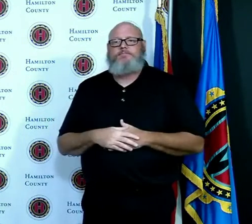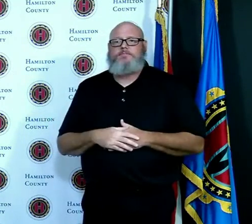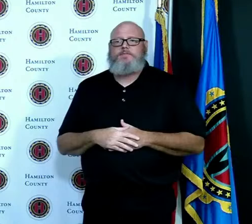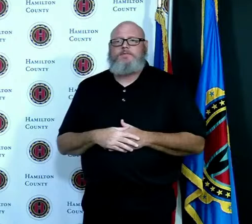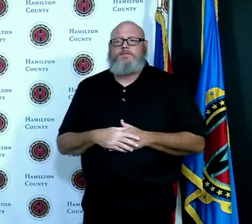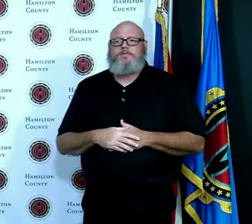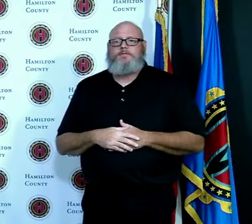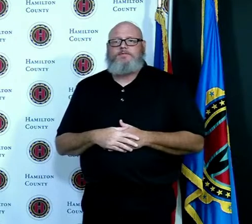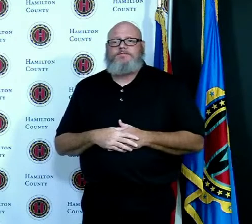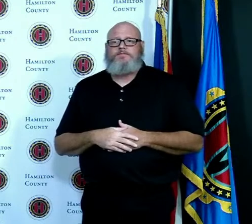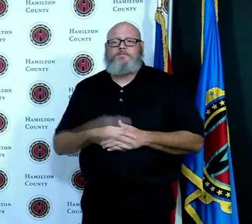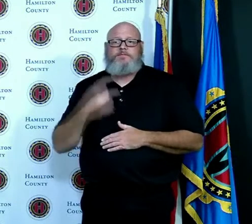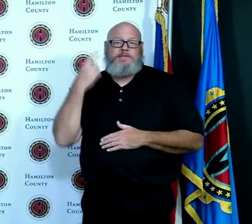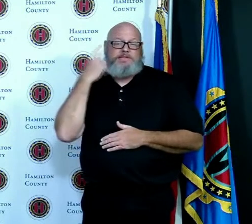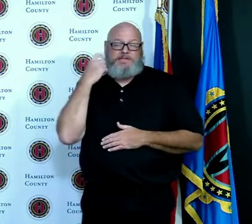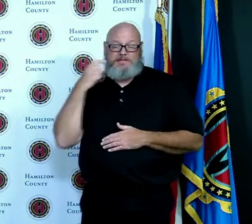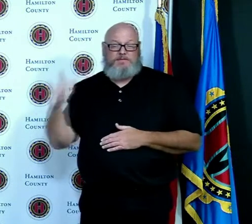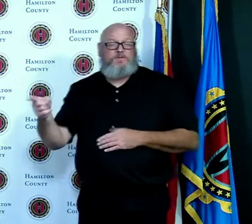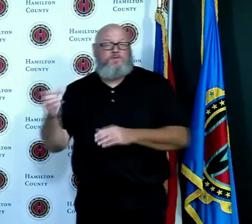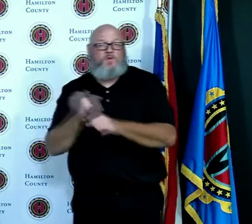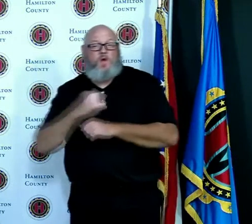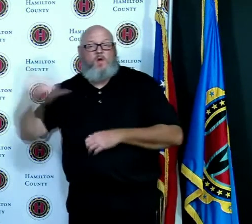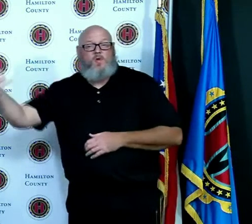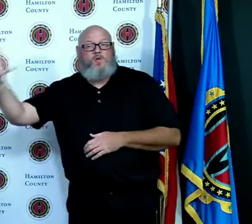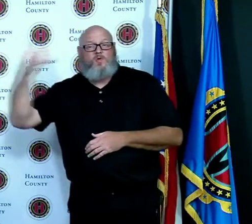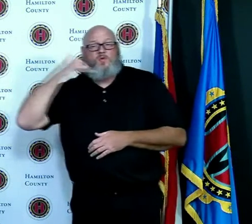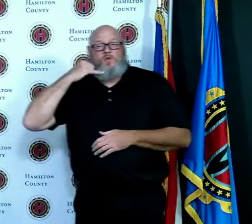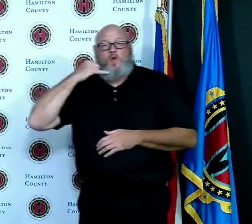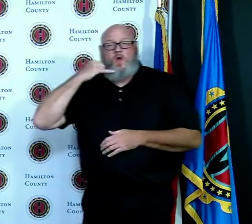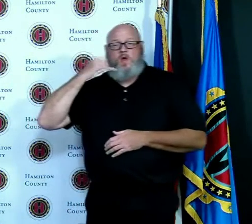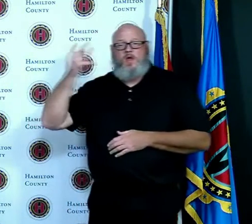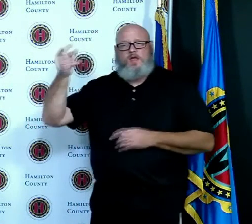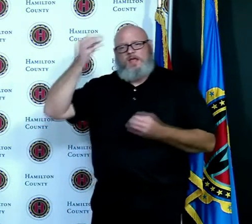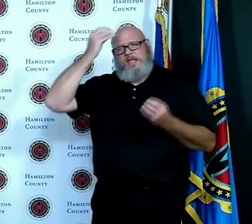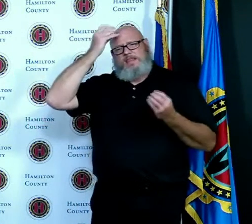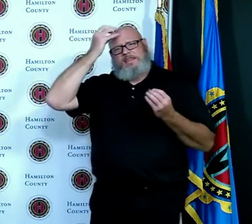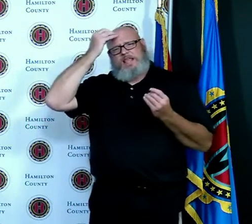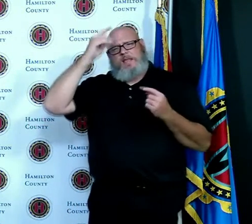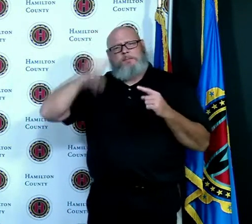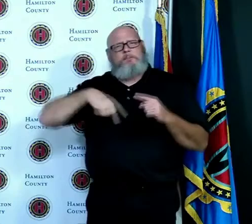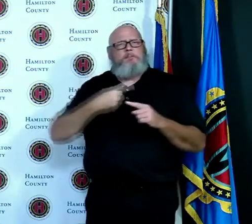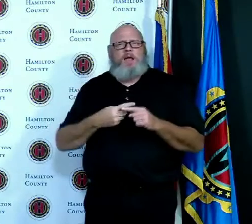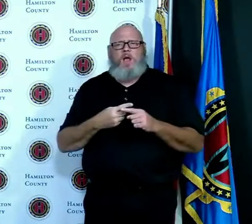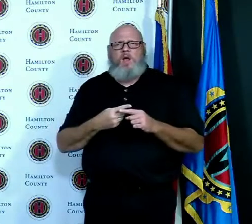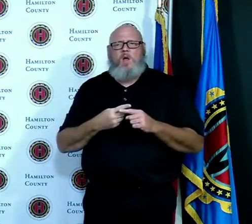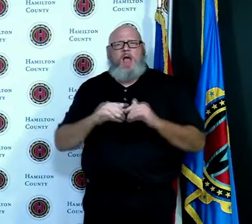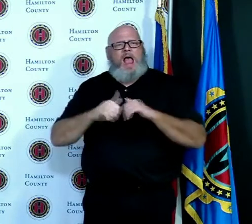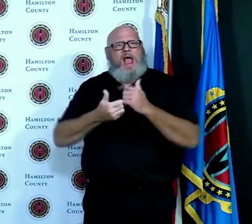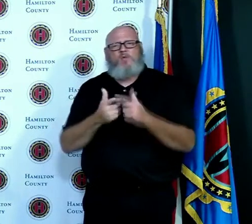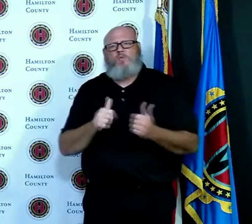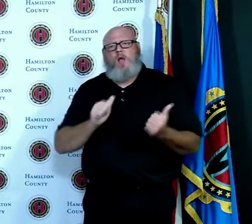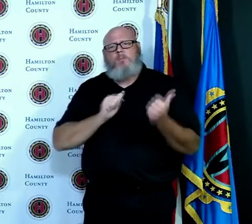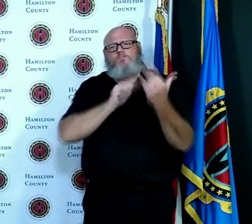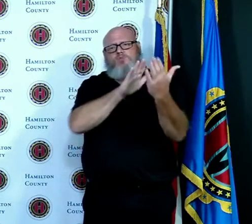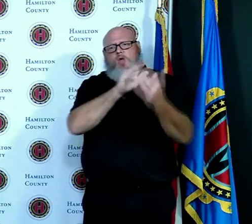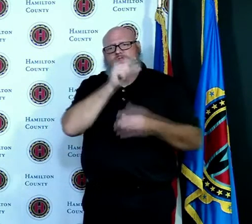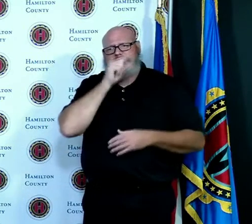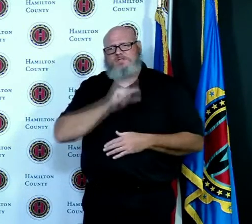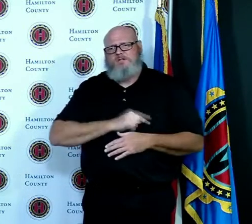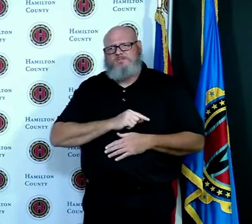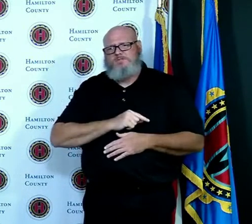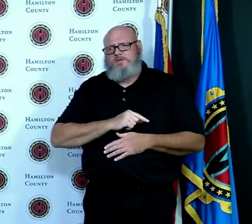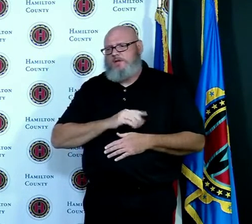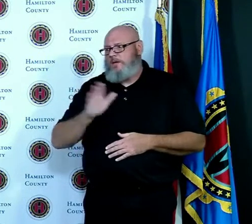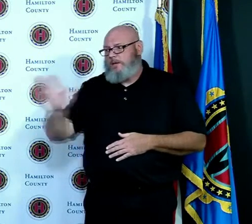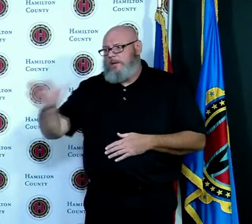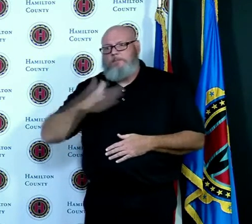how he and his family are already thinking about how to do Thanksgiving differently. My my siblings and I are having this conversation. And